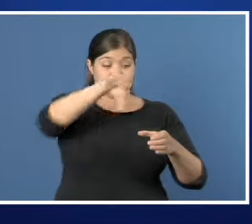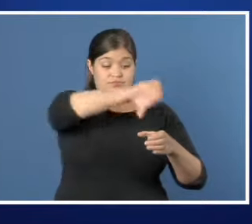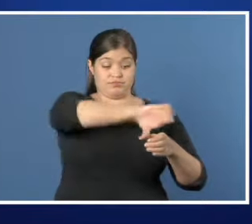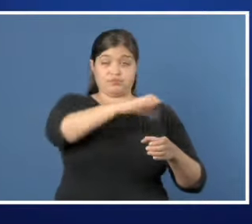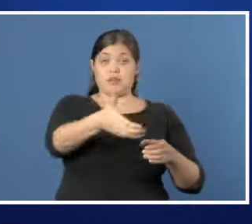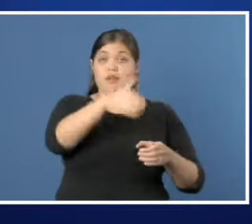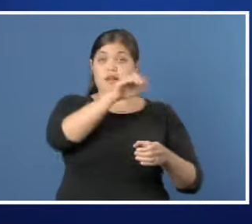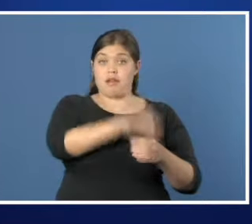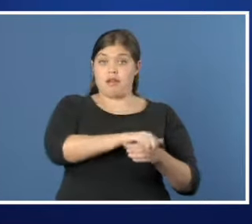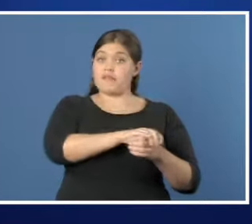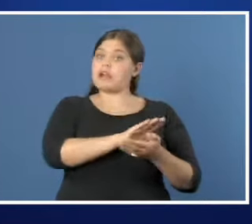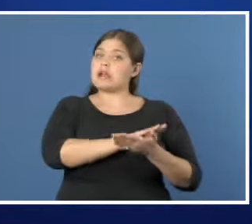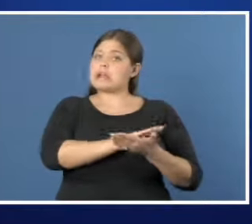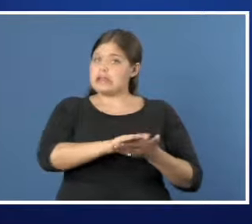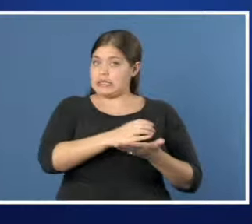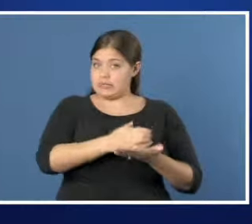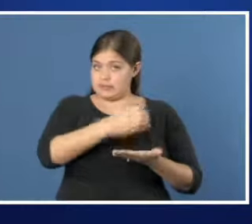covers.